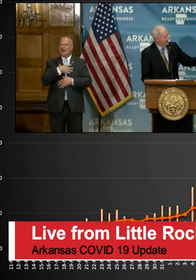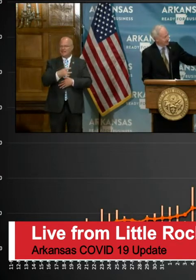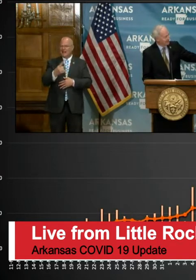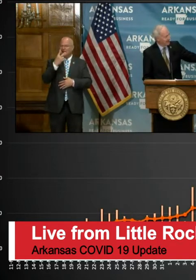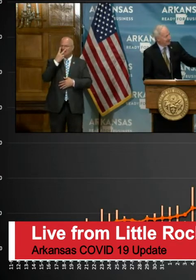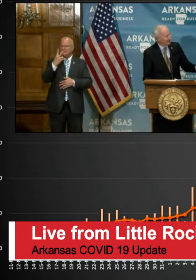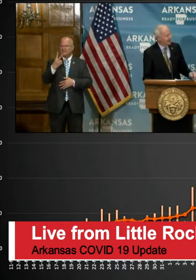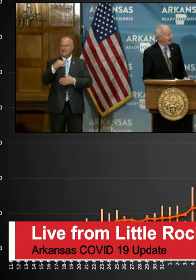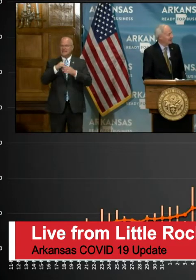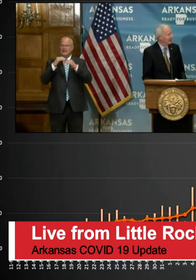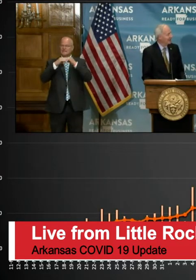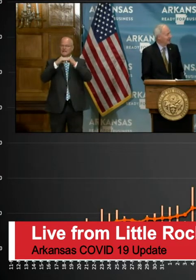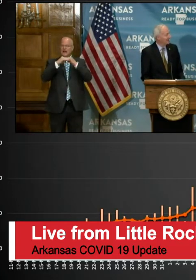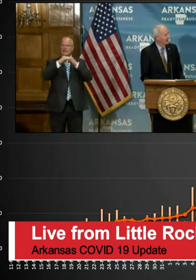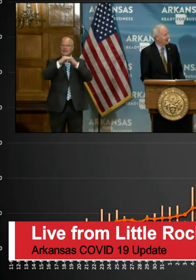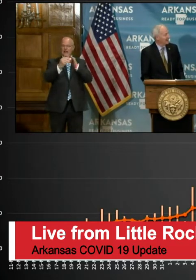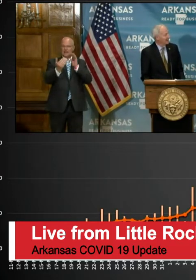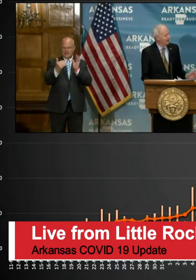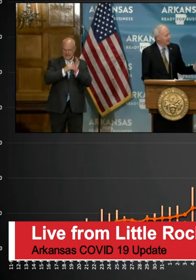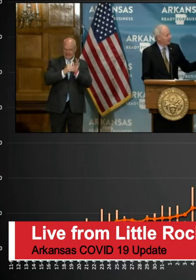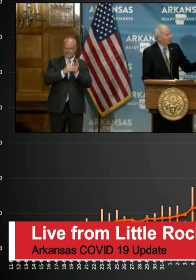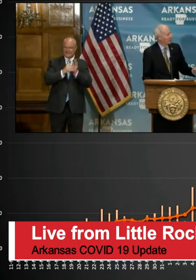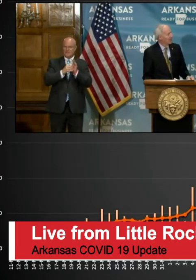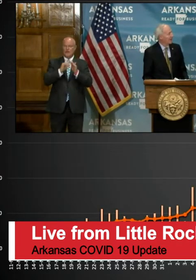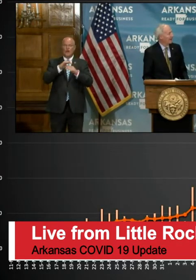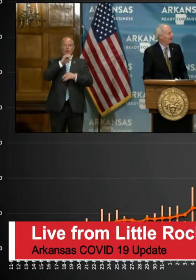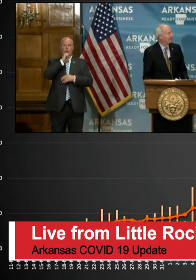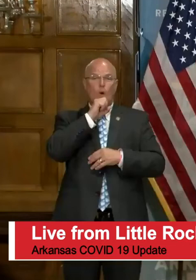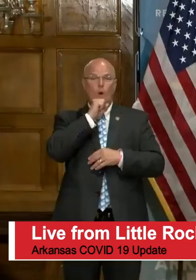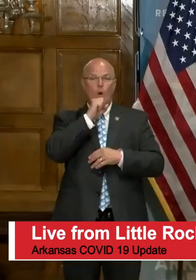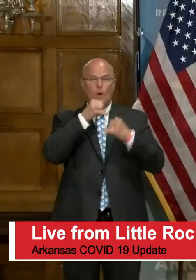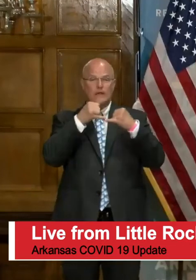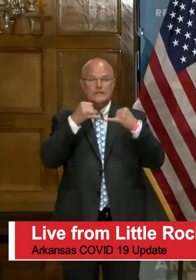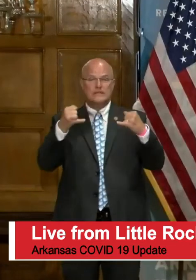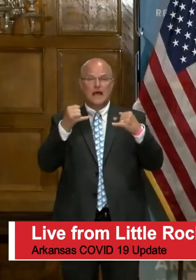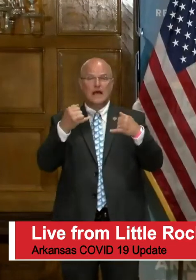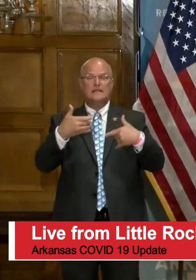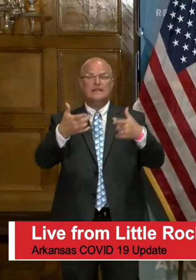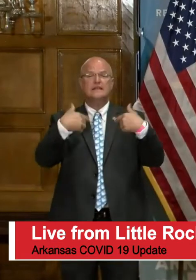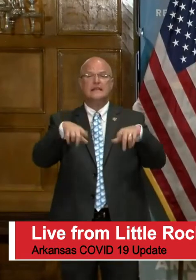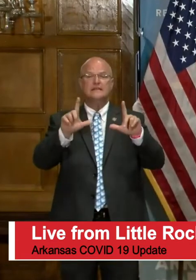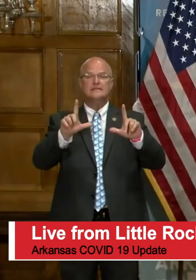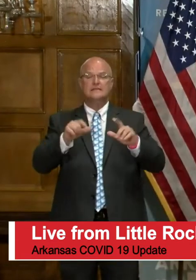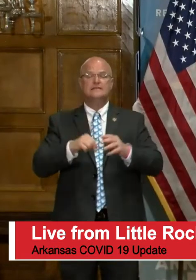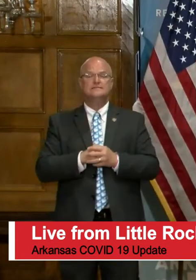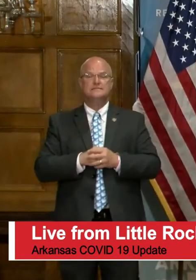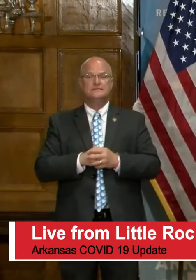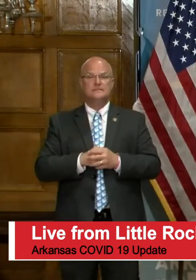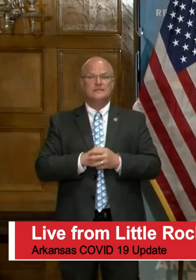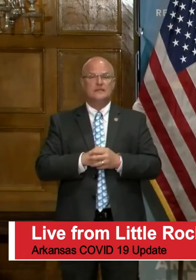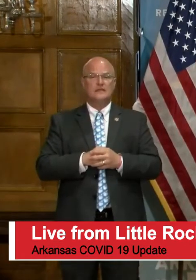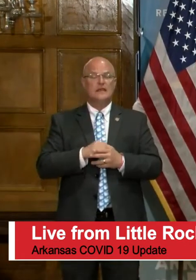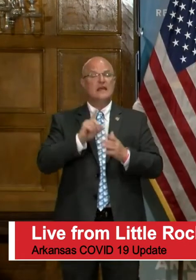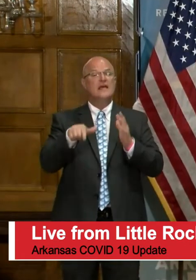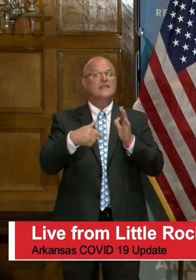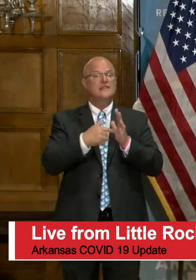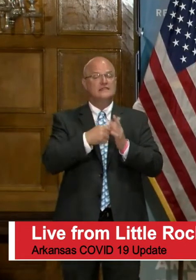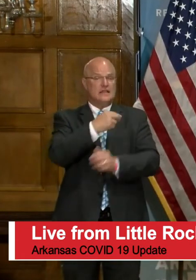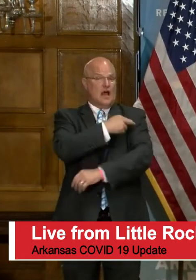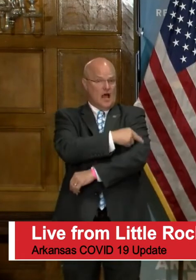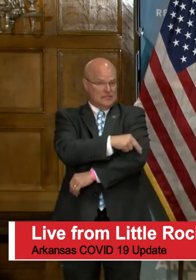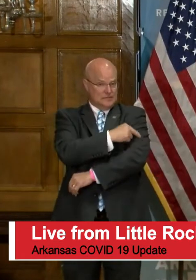see that flattening out again on the orange line. If you go to the next day, the next slide, this is